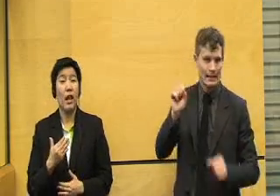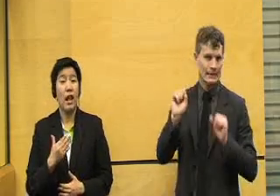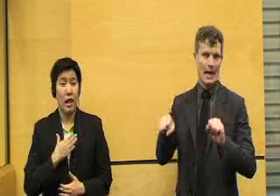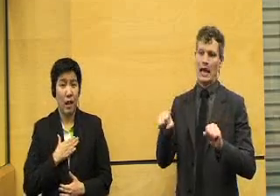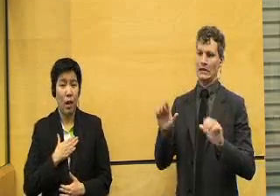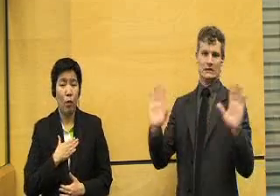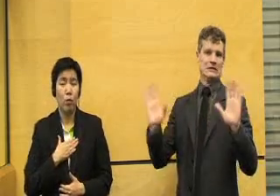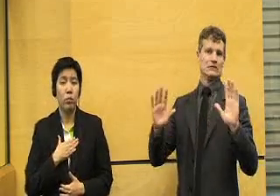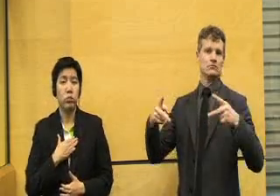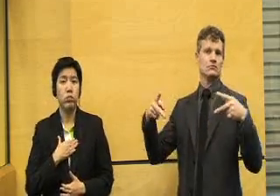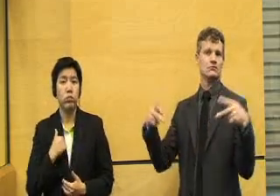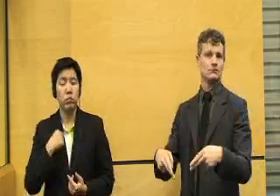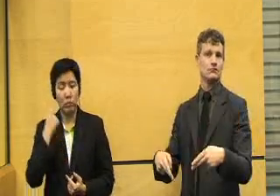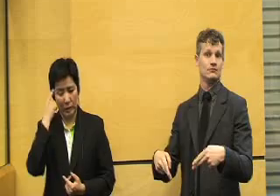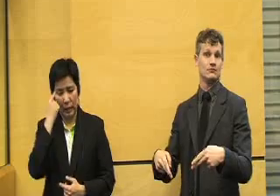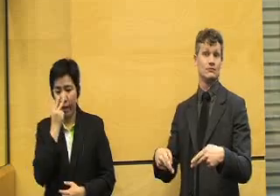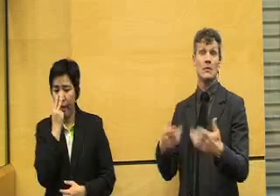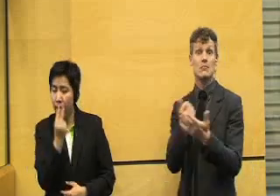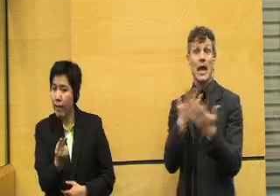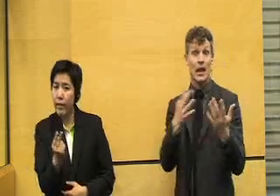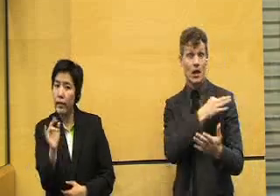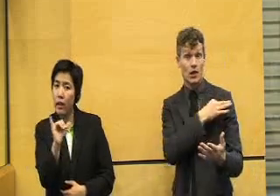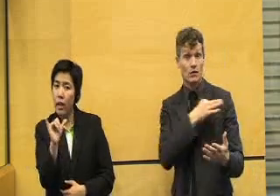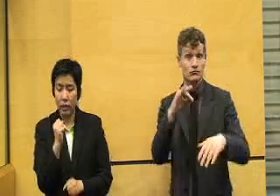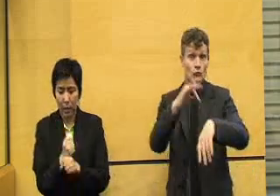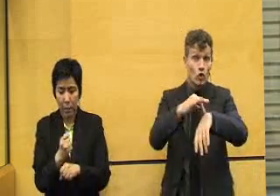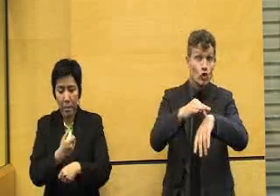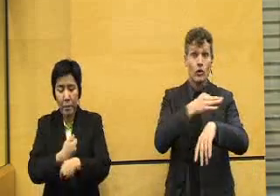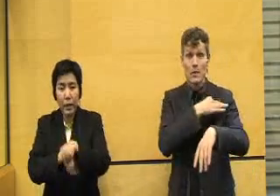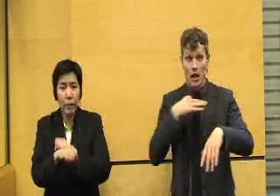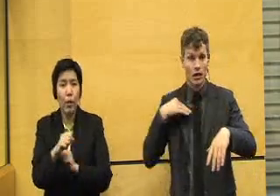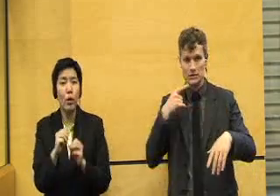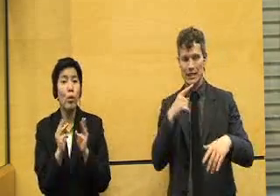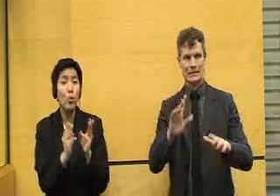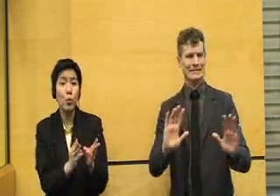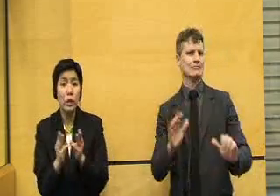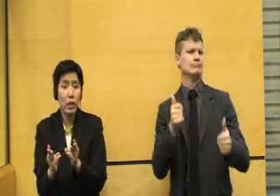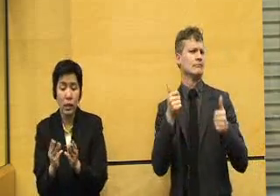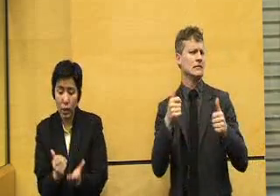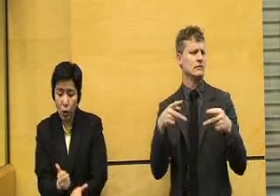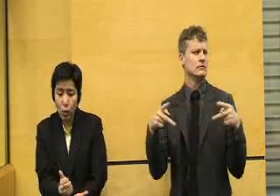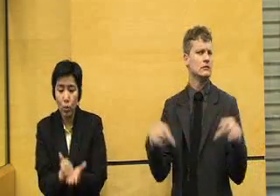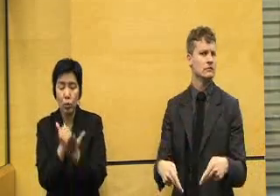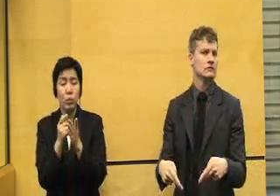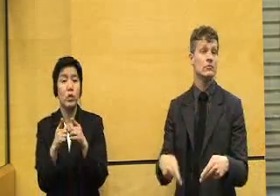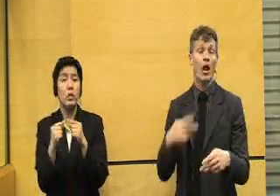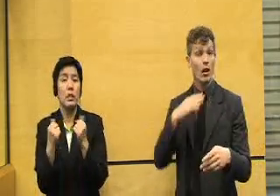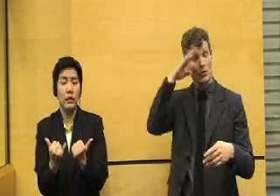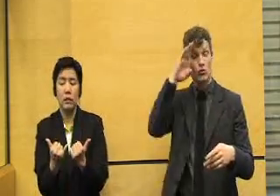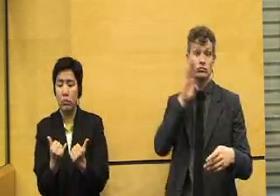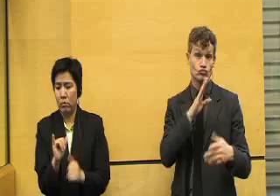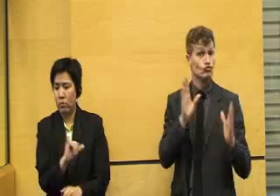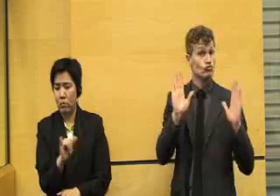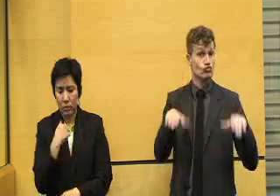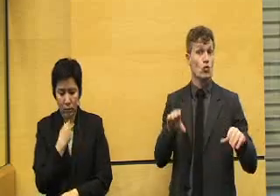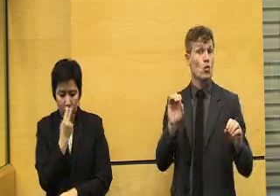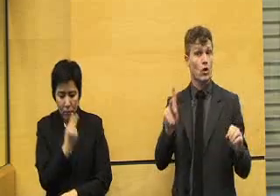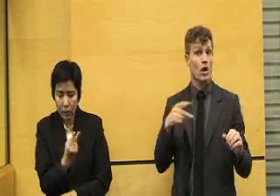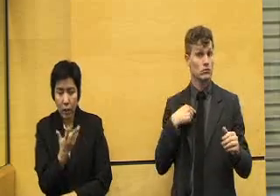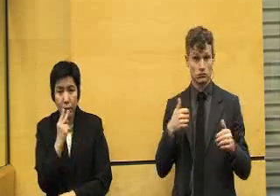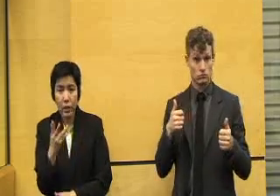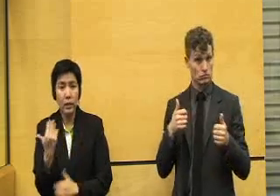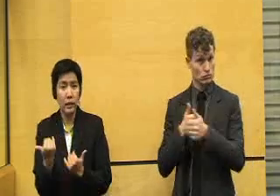parents follow this advice. I can go on mentioning exploitation and cruelty of